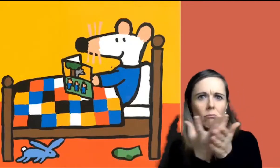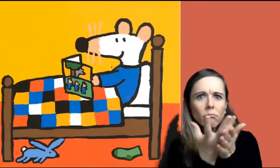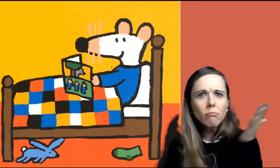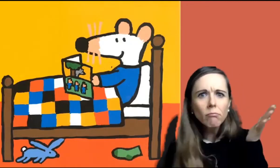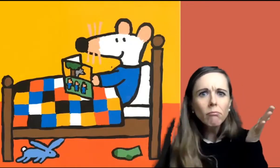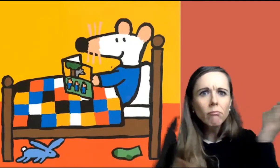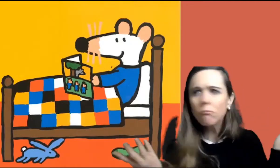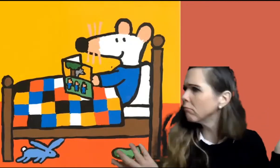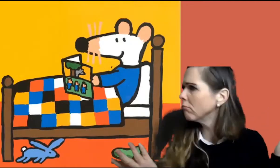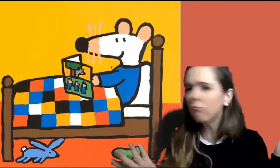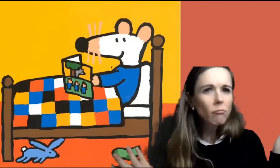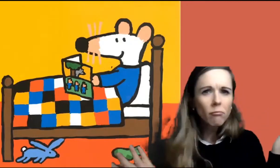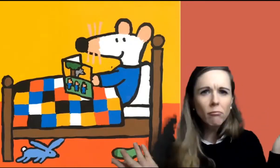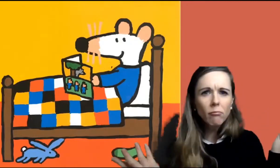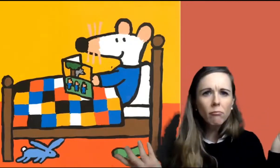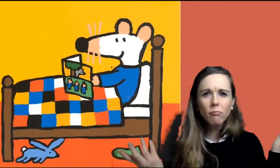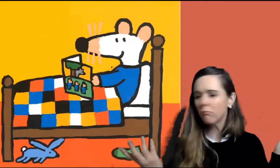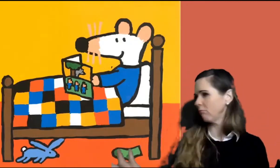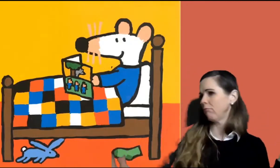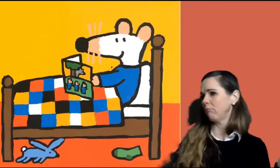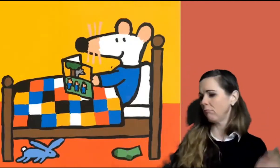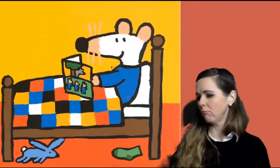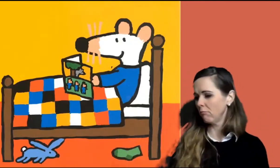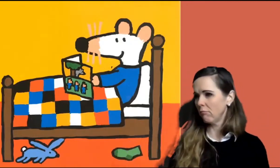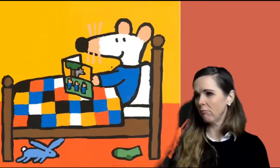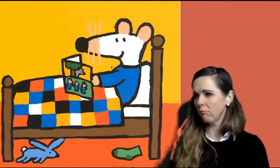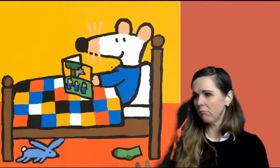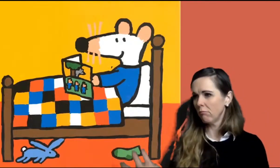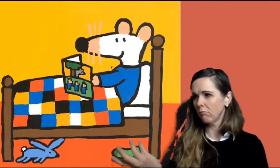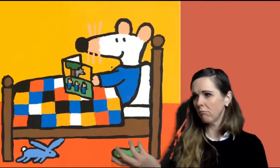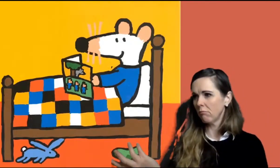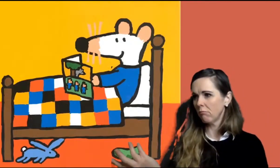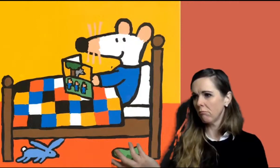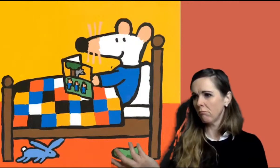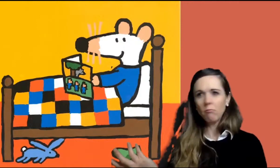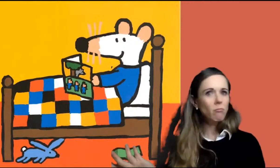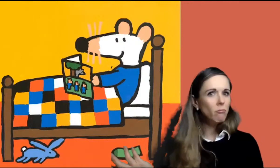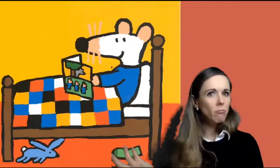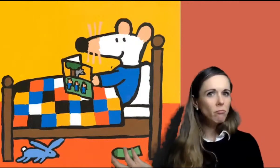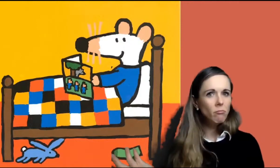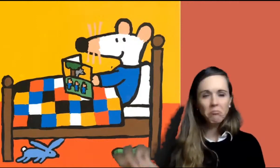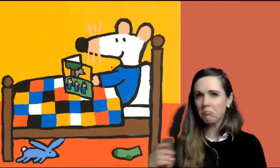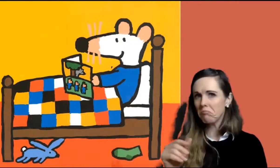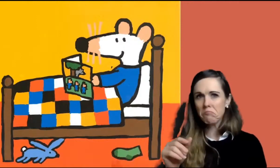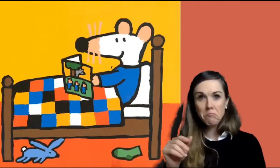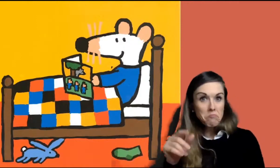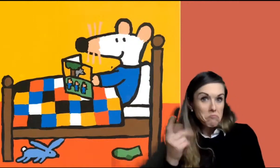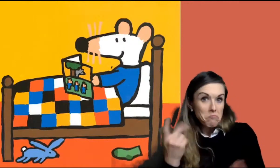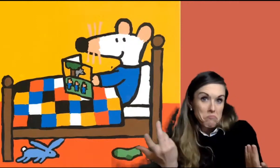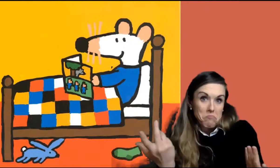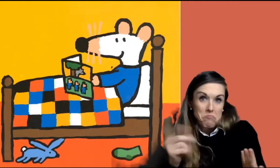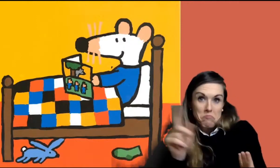Where did they go? They're missing.